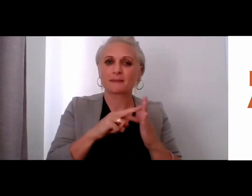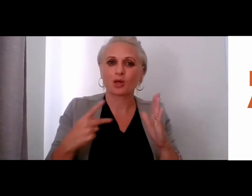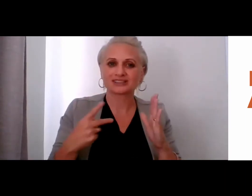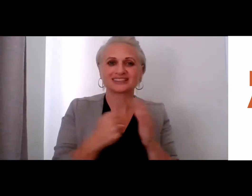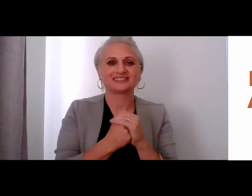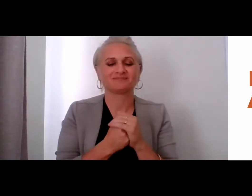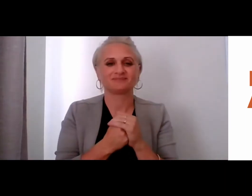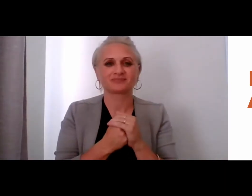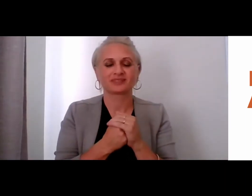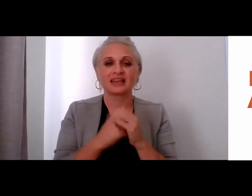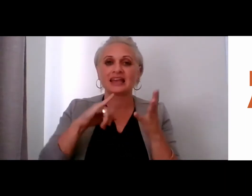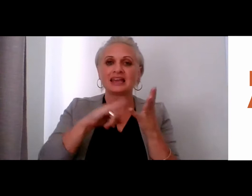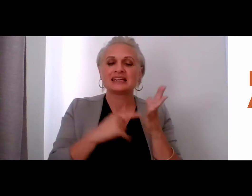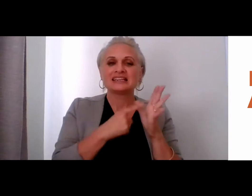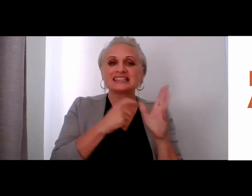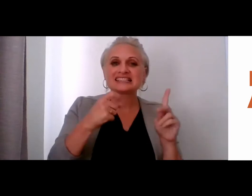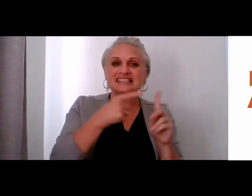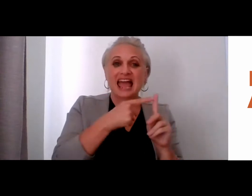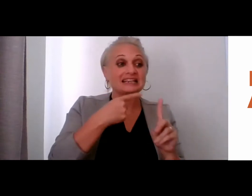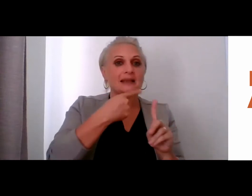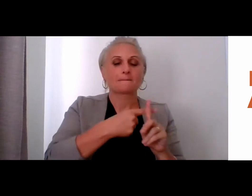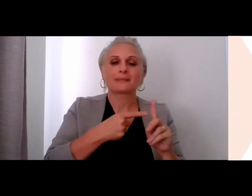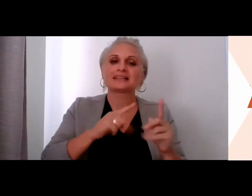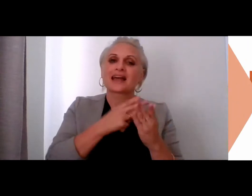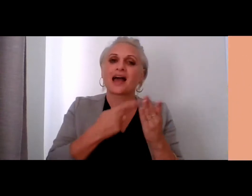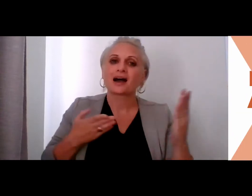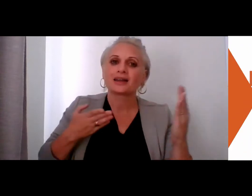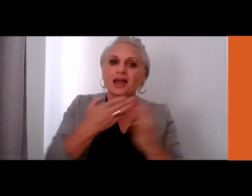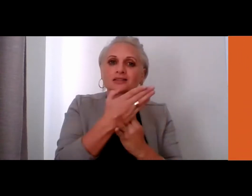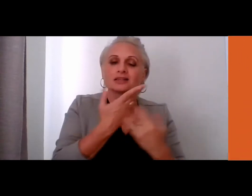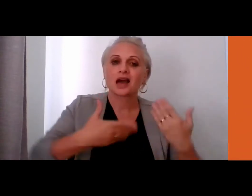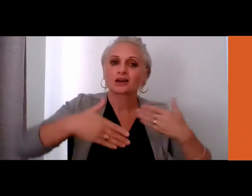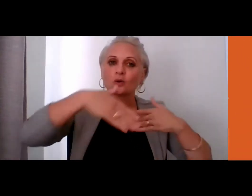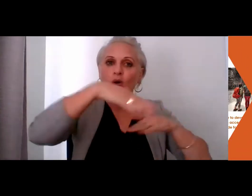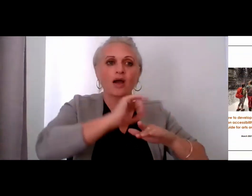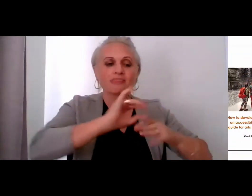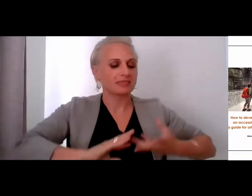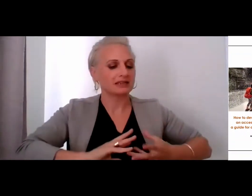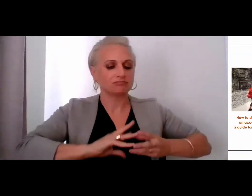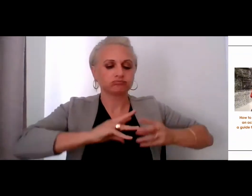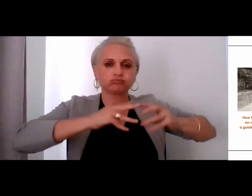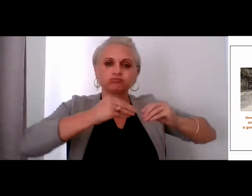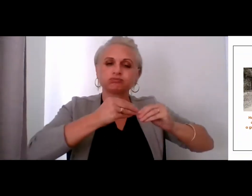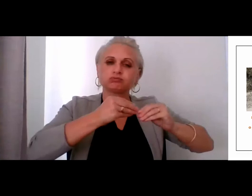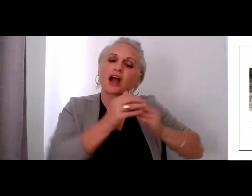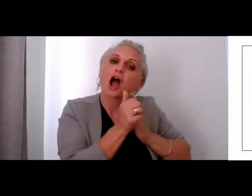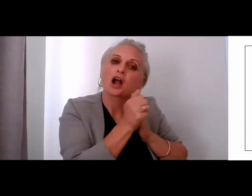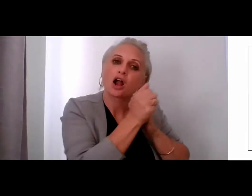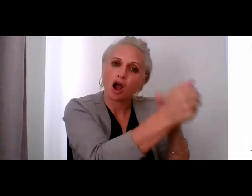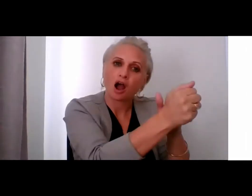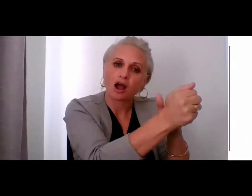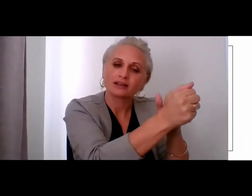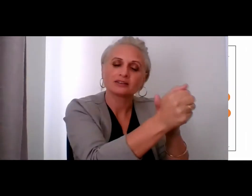Stace and Arts Access Aotearoa are developing a guide for arts organisations on how to draft